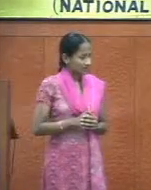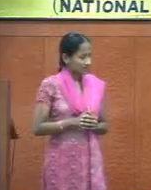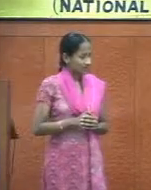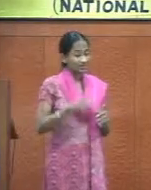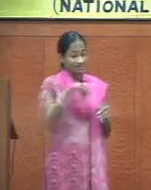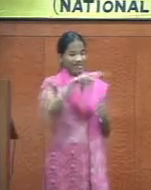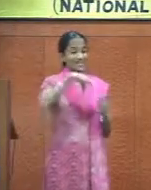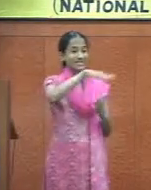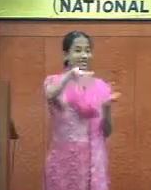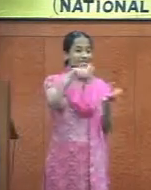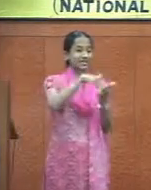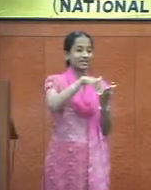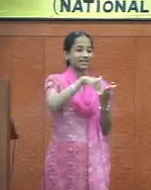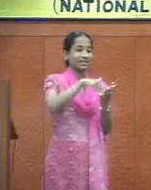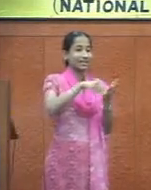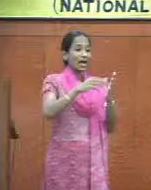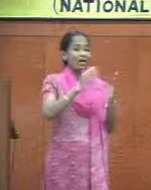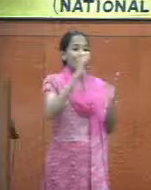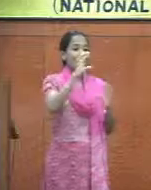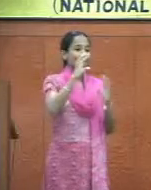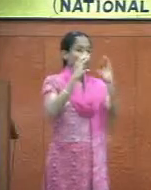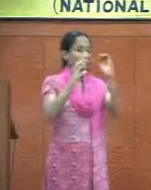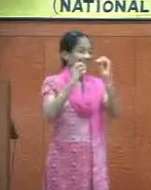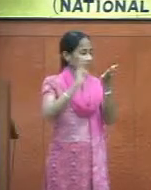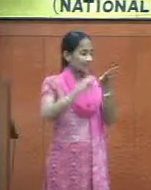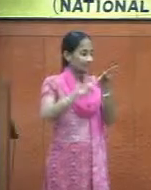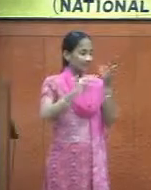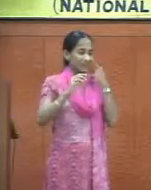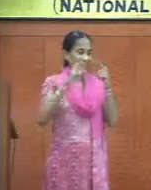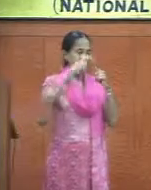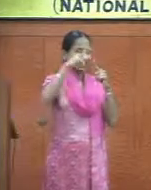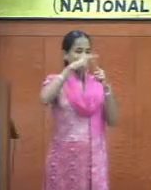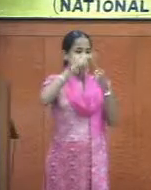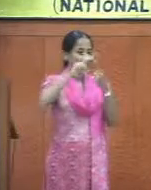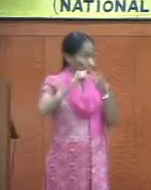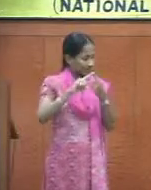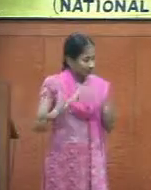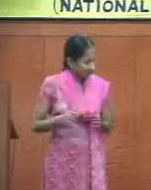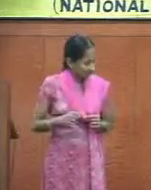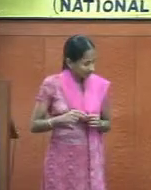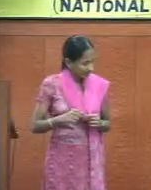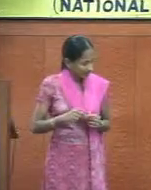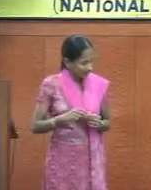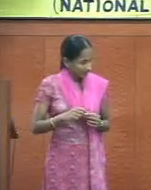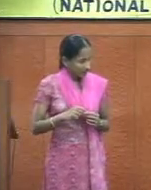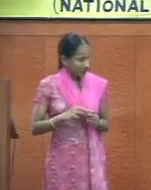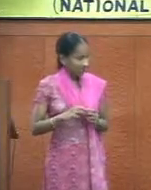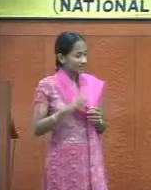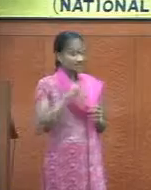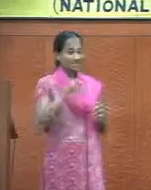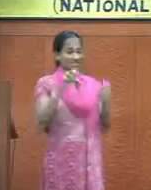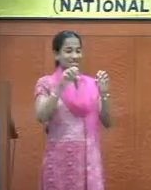central executive committee. So forget about the state committees, which are supposed to follow the, you know, system of CCC and